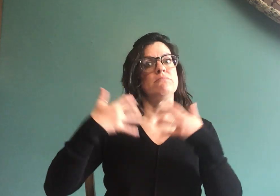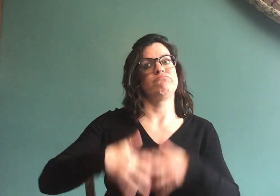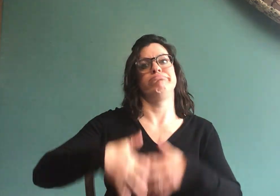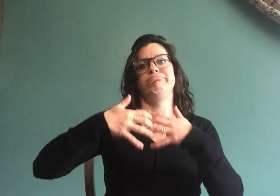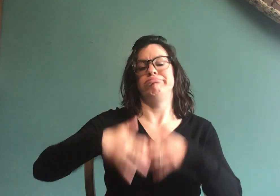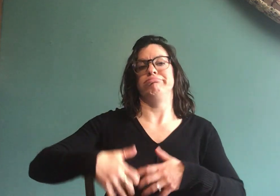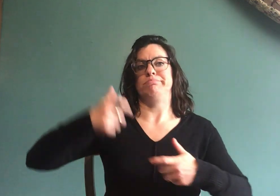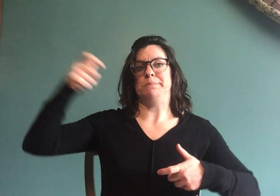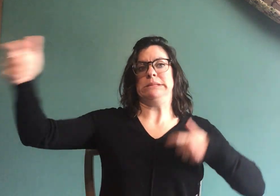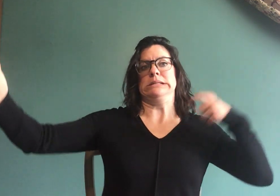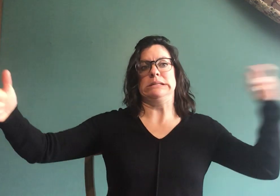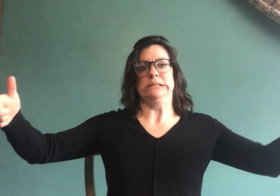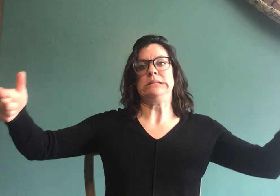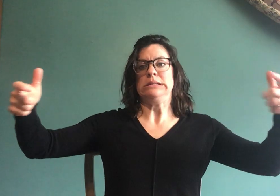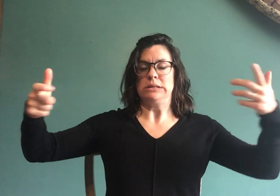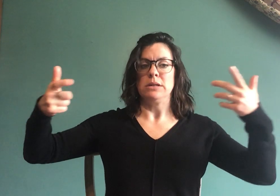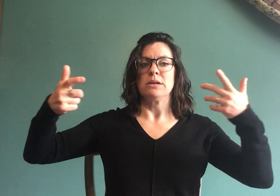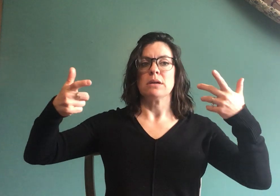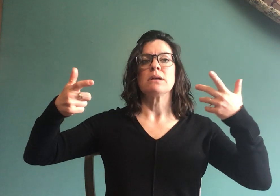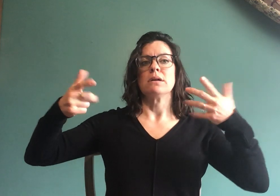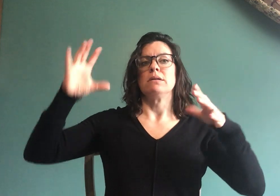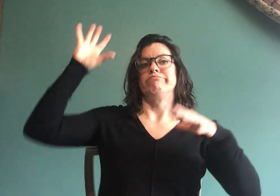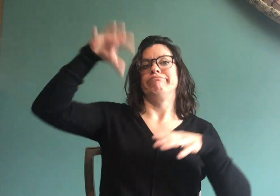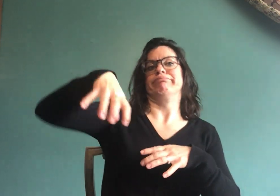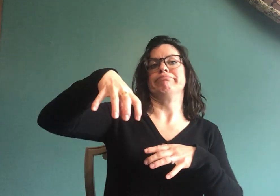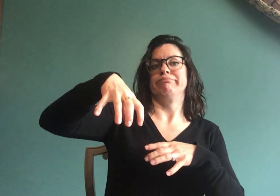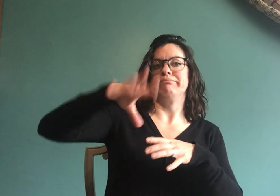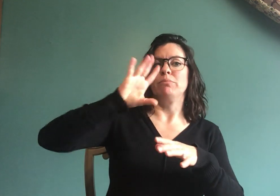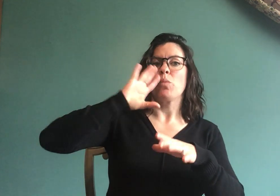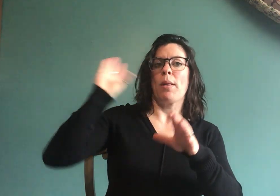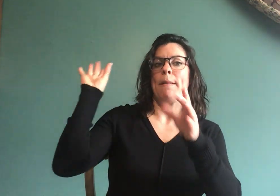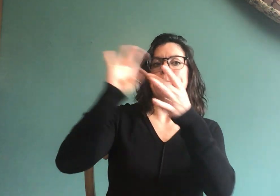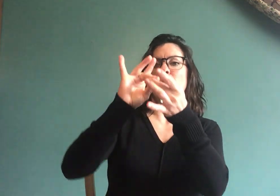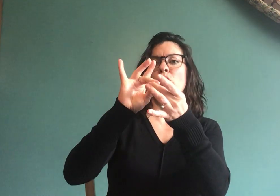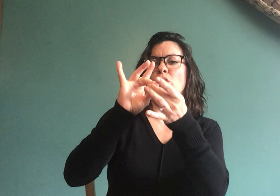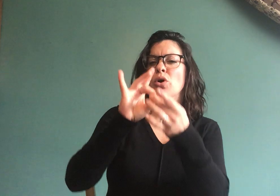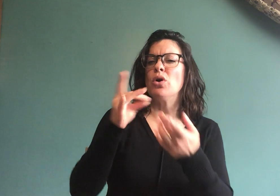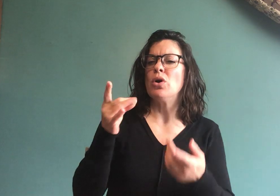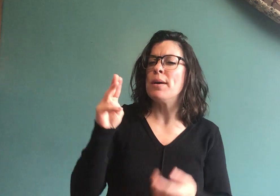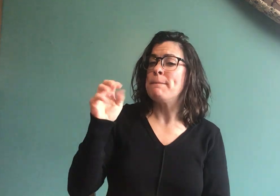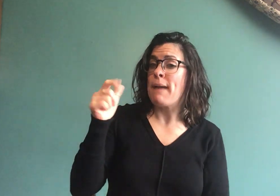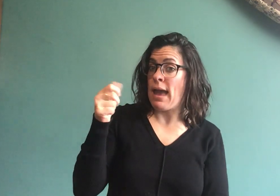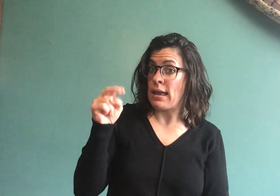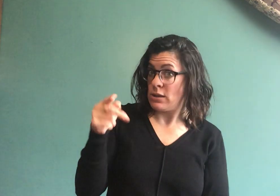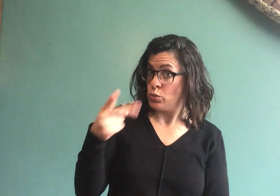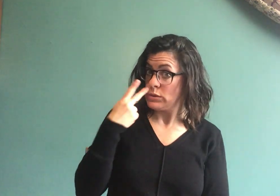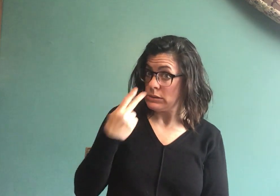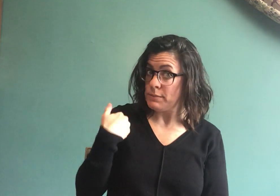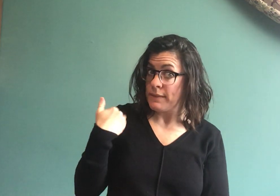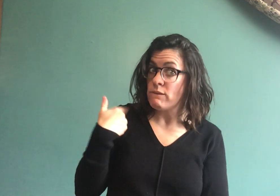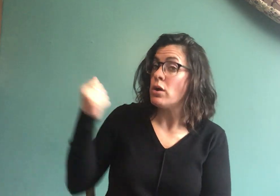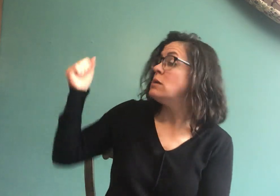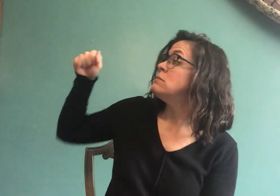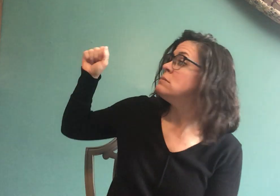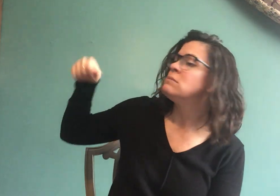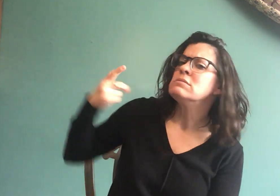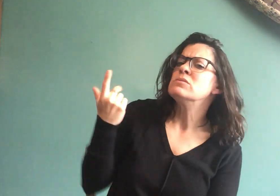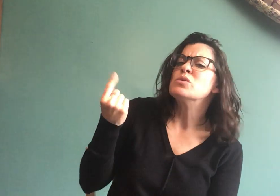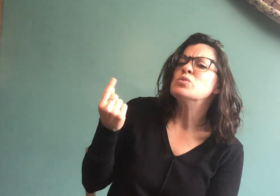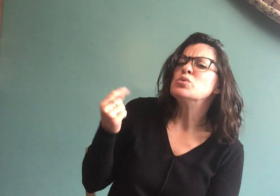Yes? What can we do with that disconnect switch if that's what's powering our equipment? We need to make changes to the machine. We